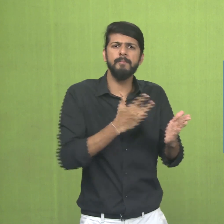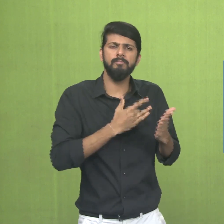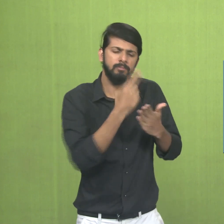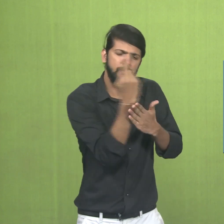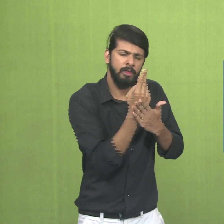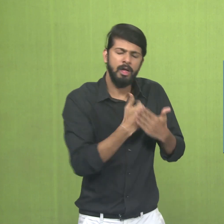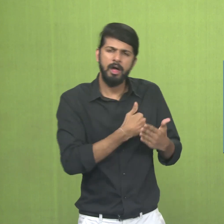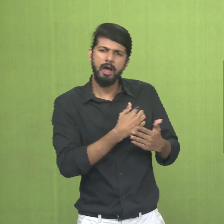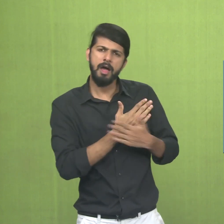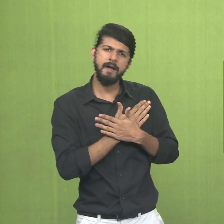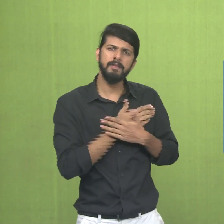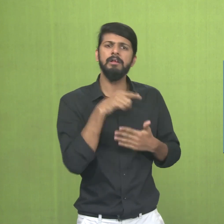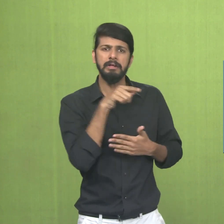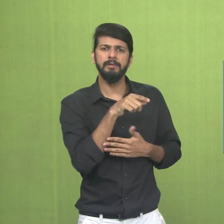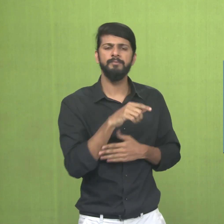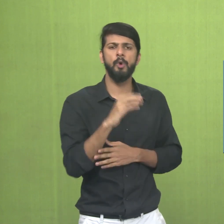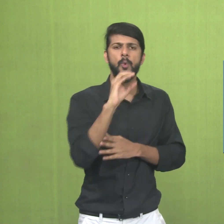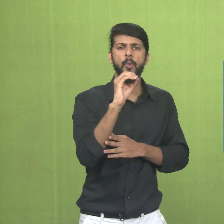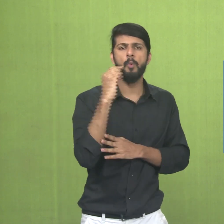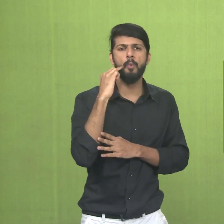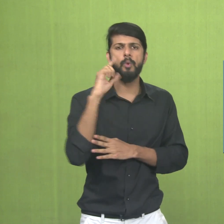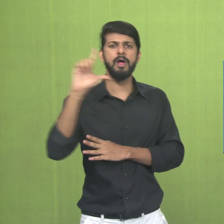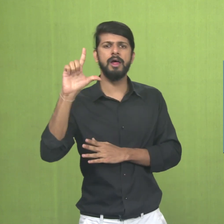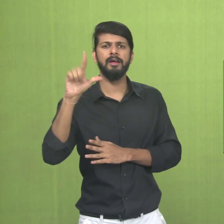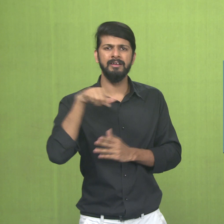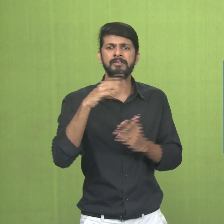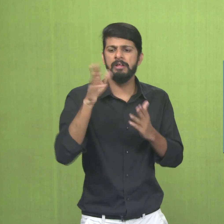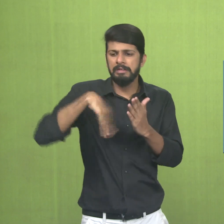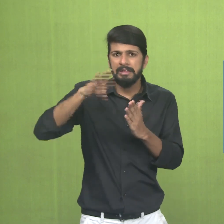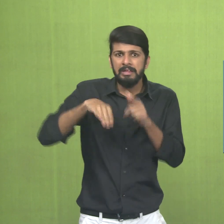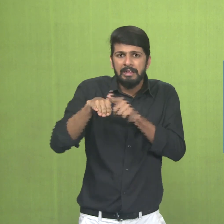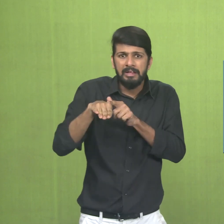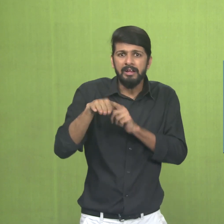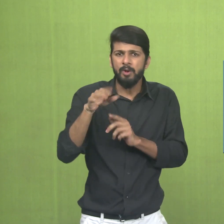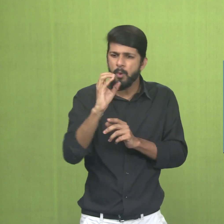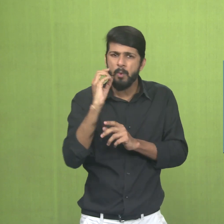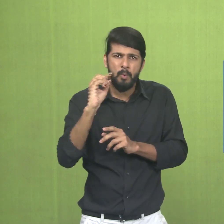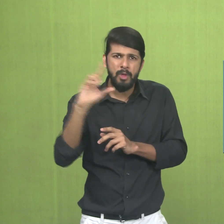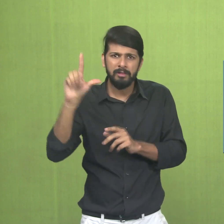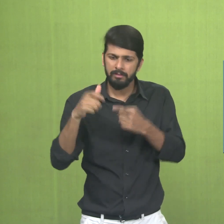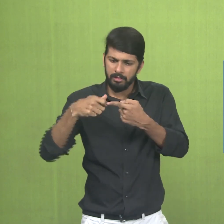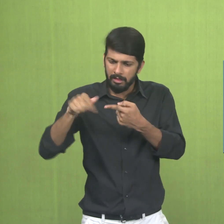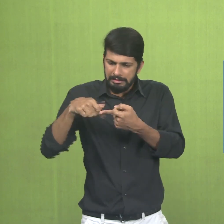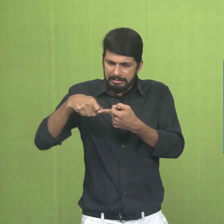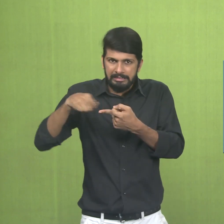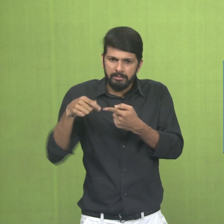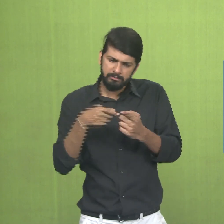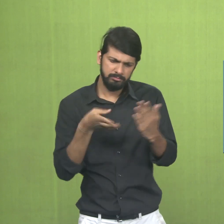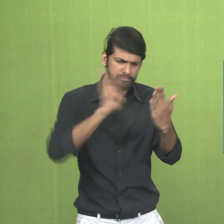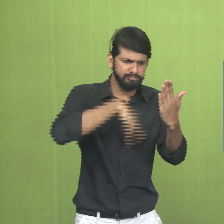Raja Ravi Varma had his own style. He used oil paints which he would